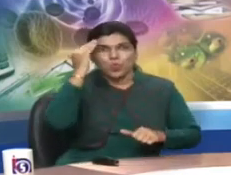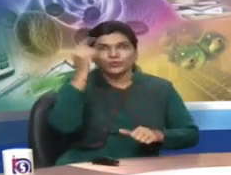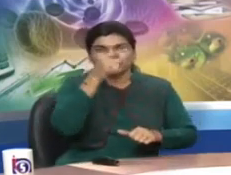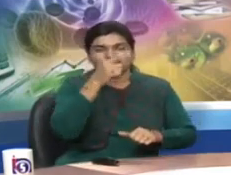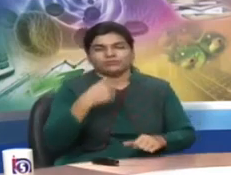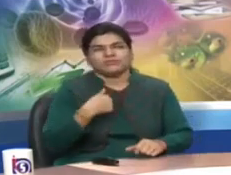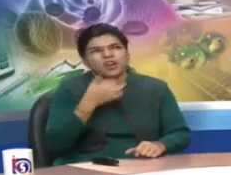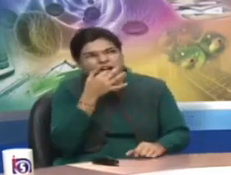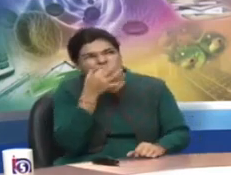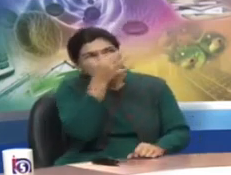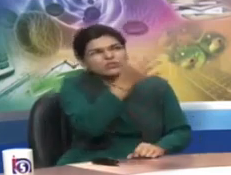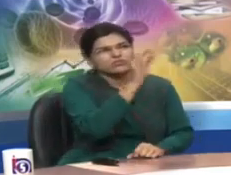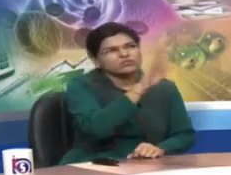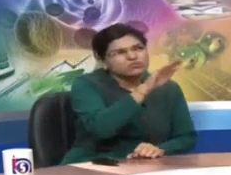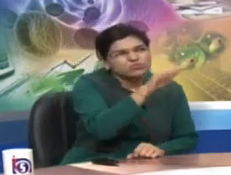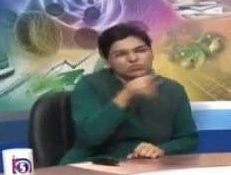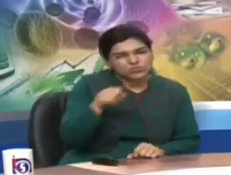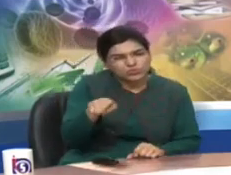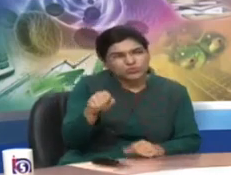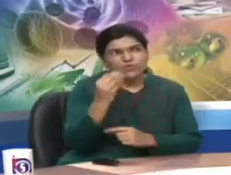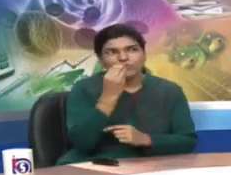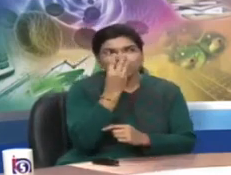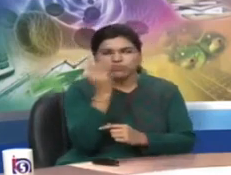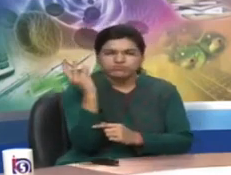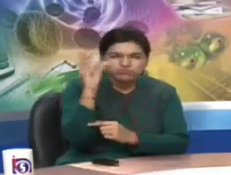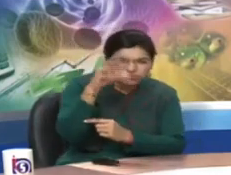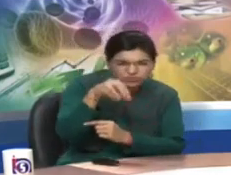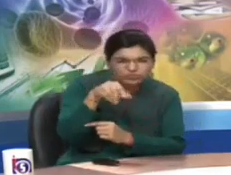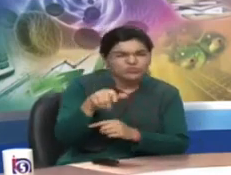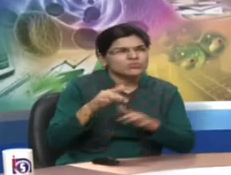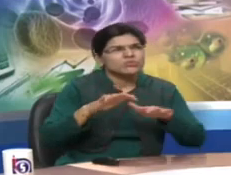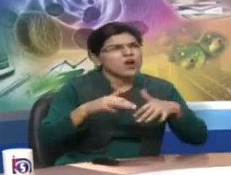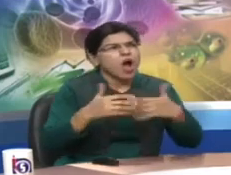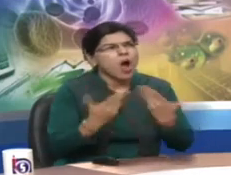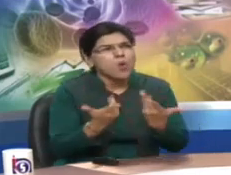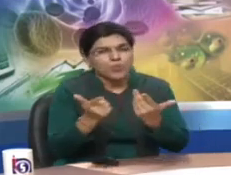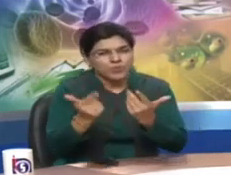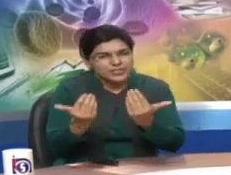teacher what I should do to save it.